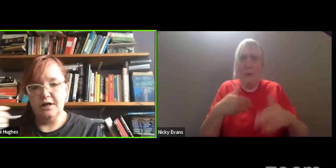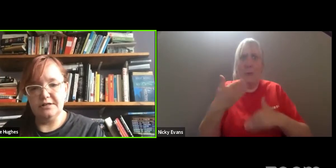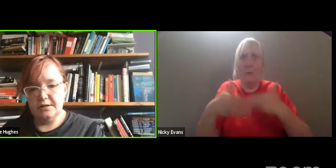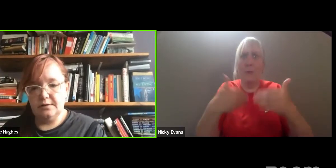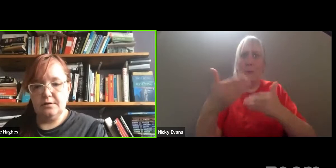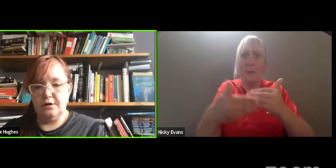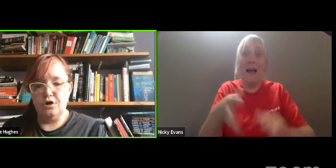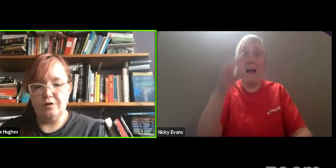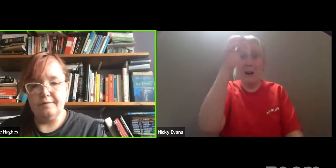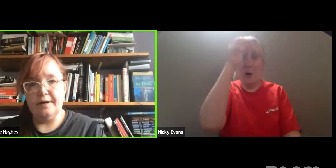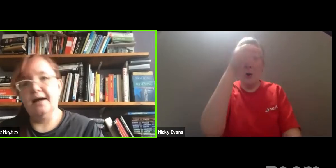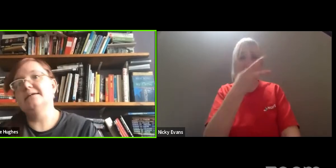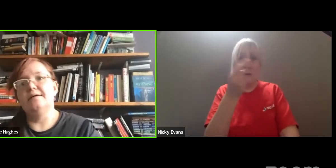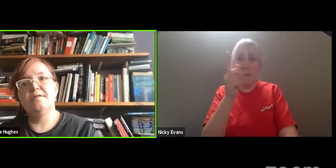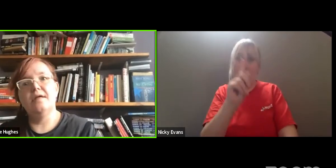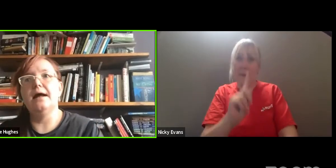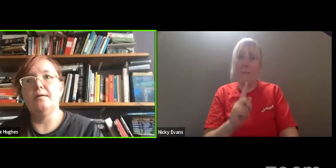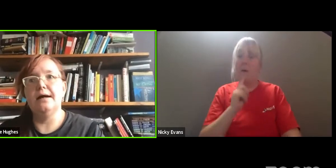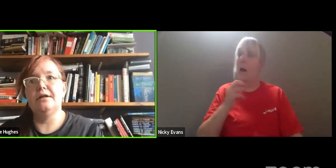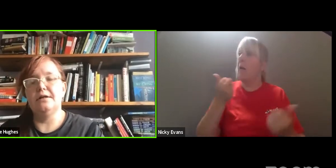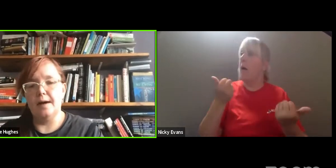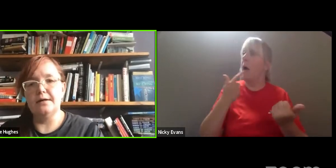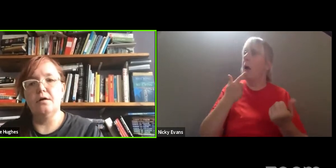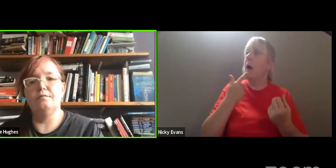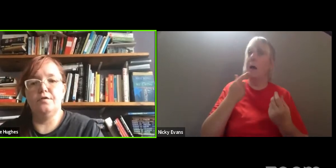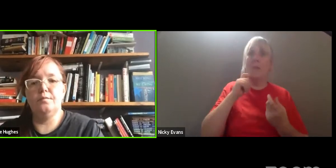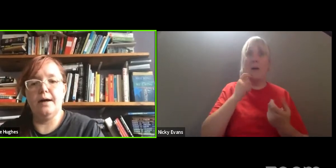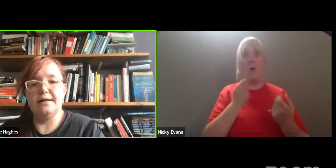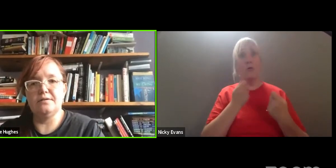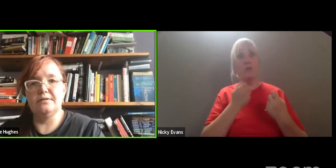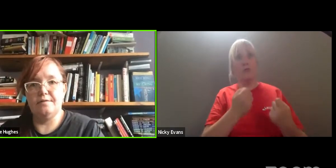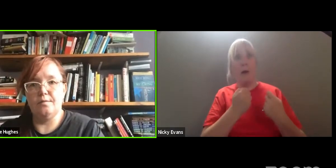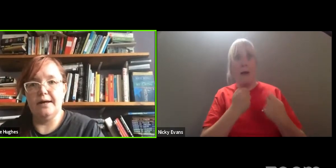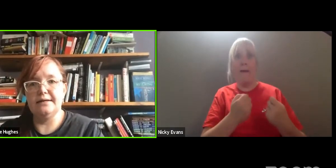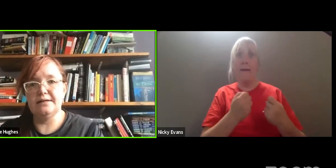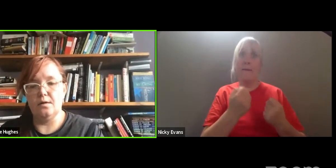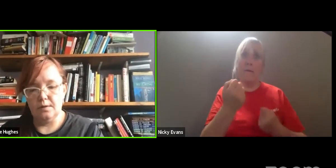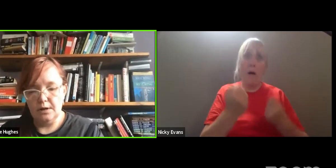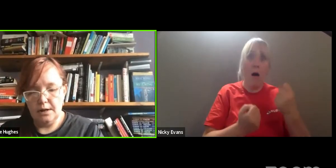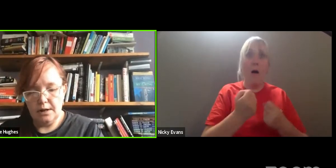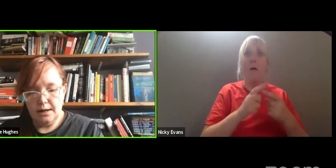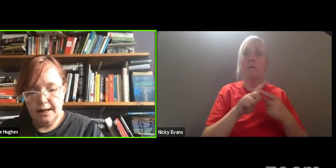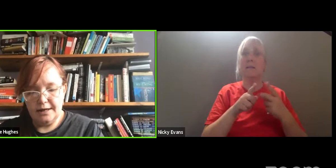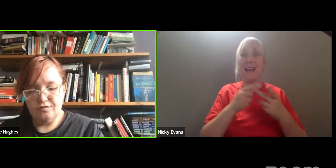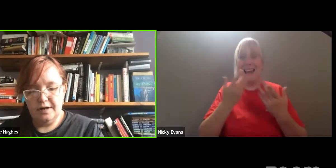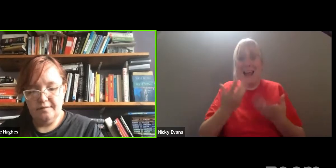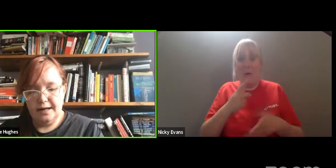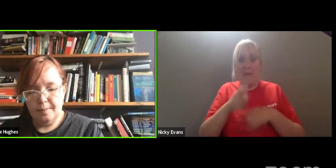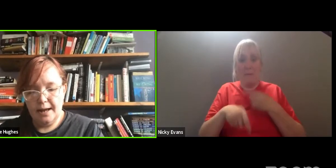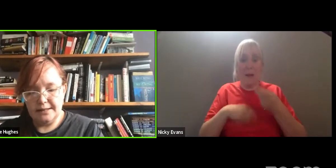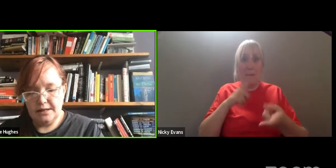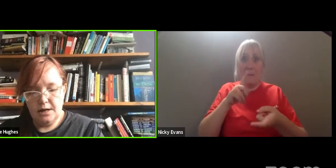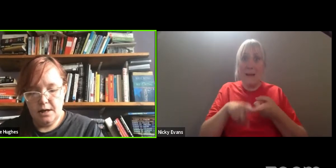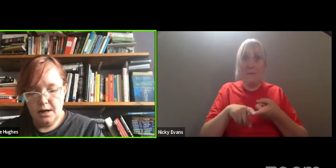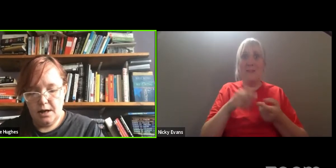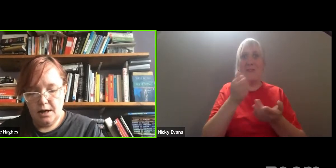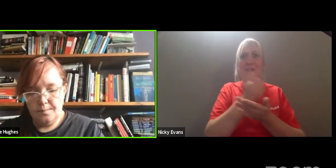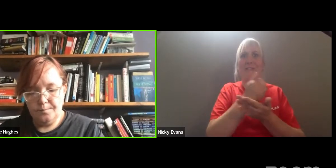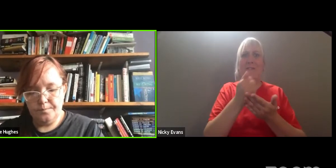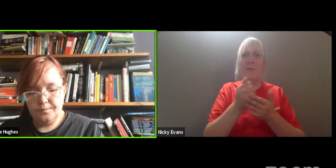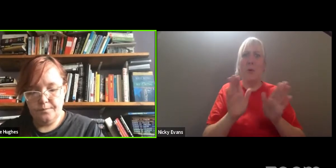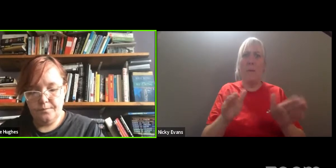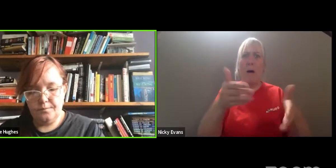before and, driving cars and everything now, and now they're dependent on food parcels every week. So it's really, really bad.